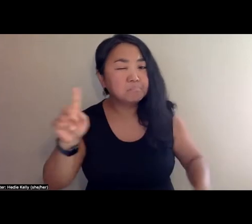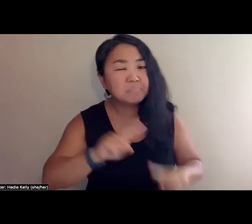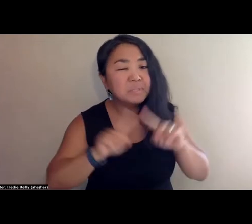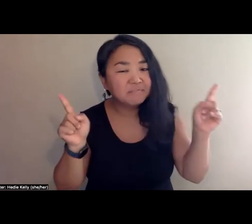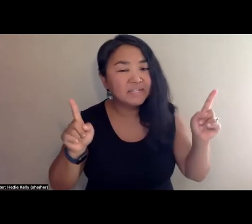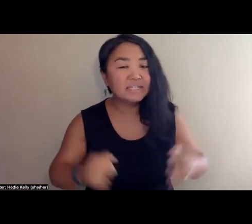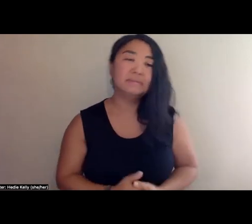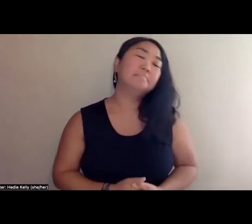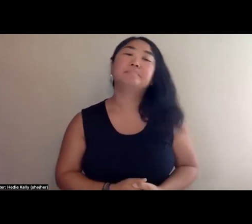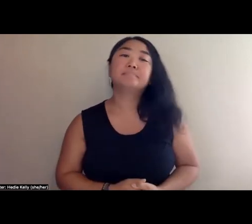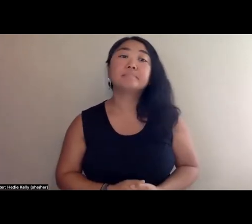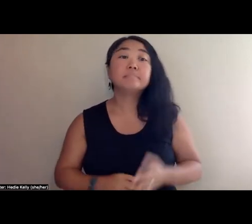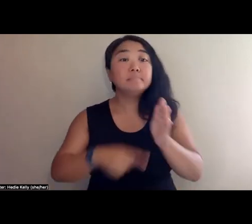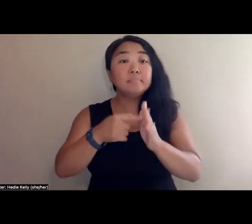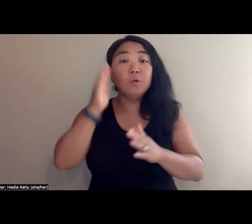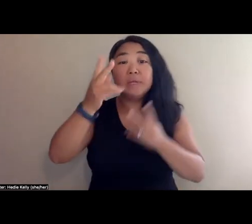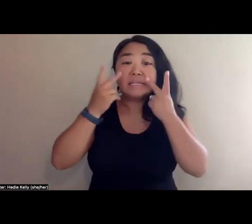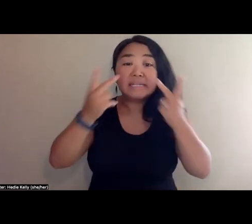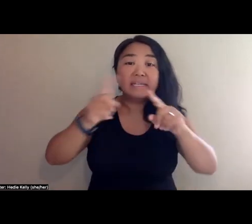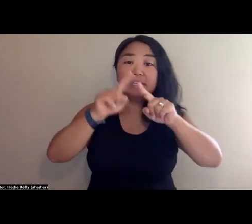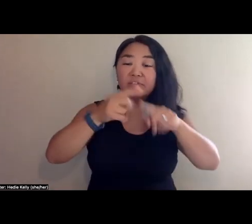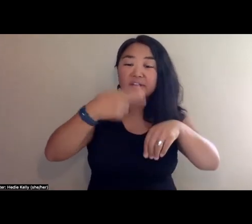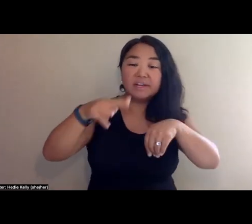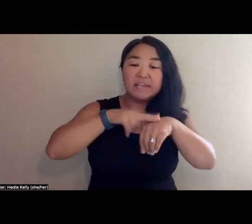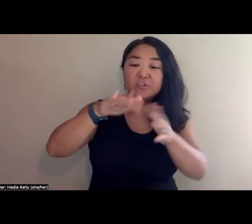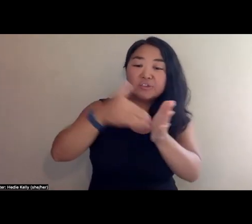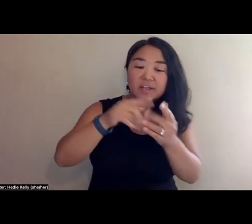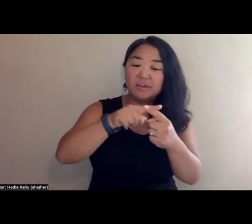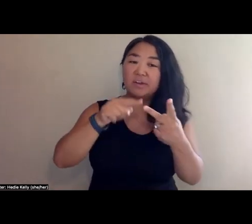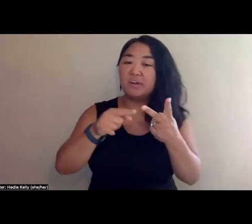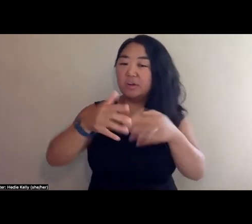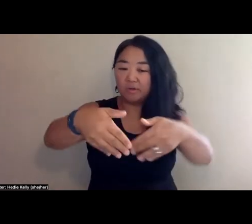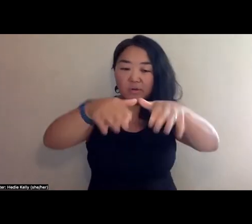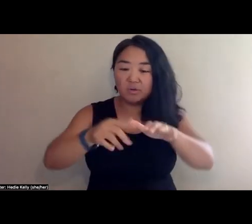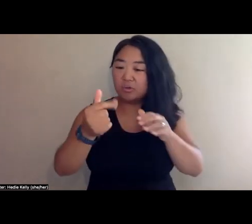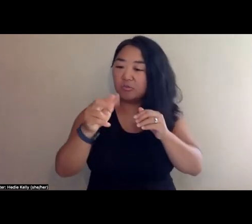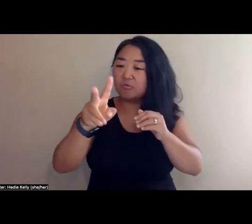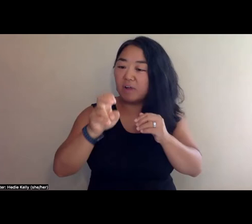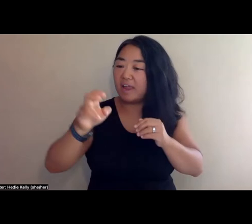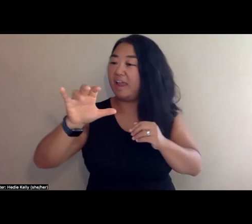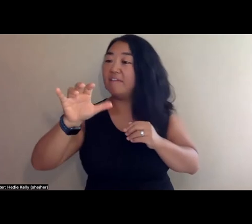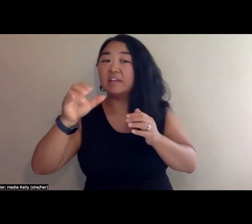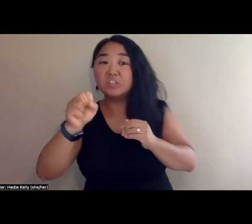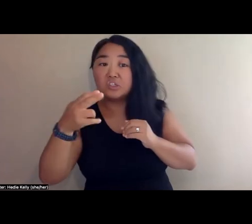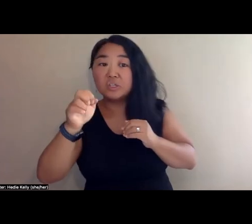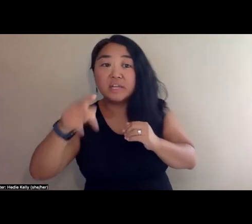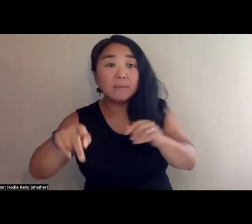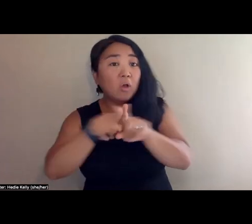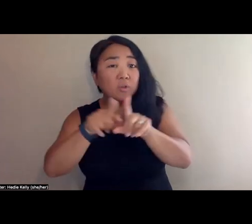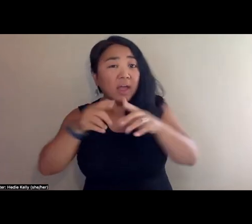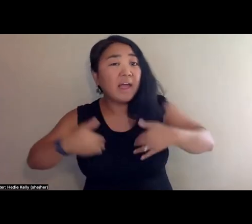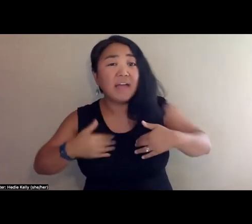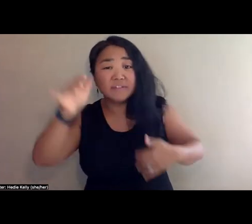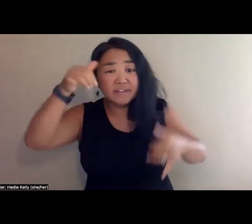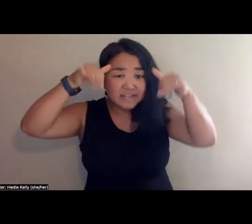Along the way, there's nature centers, there's graveyards, there's the shipyards, there's cows.